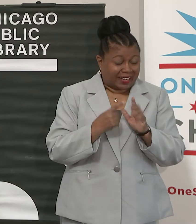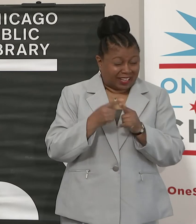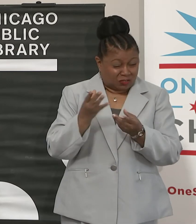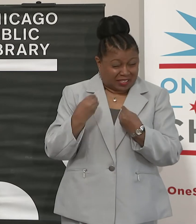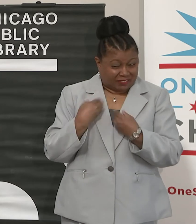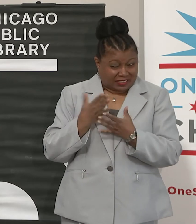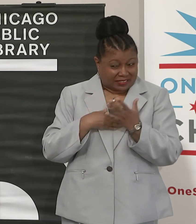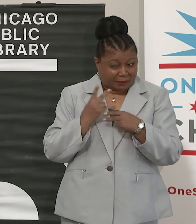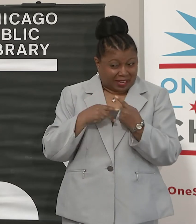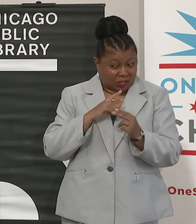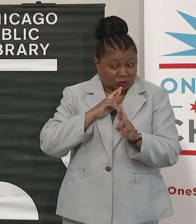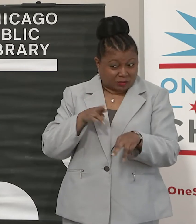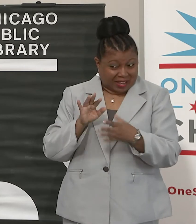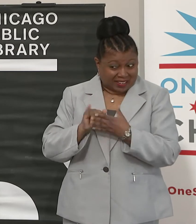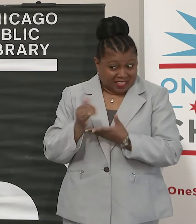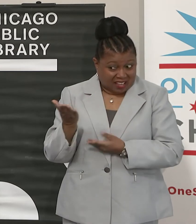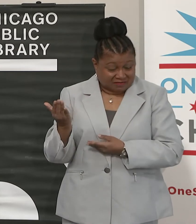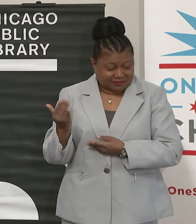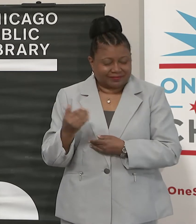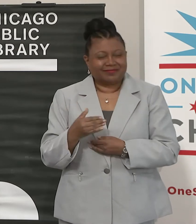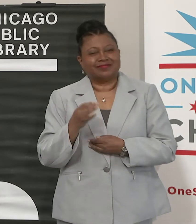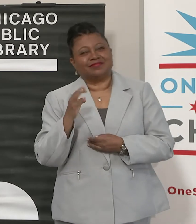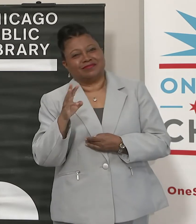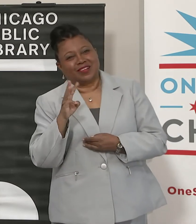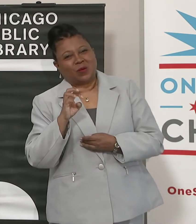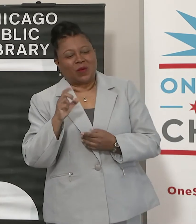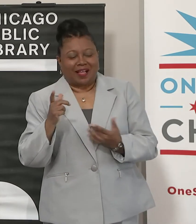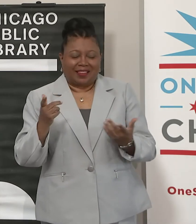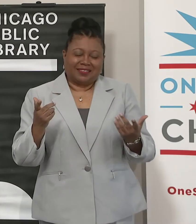you give us some kind of reaction to that? Well,